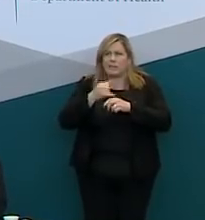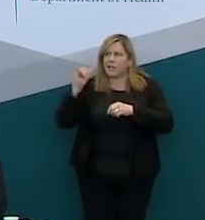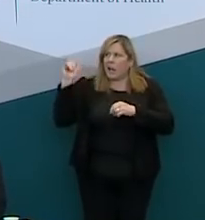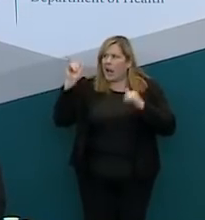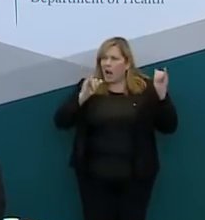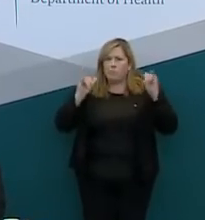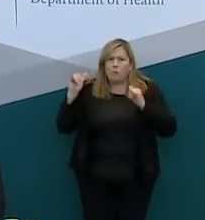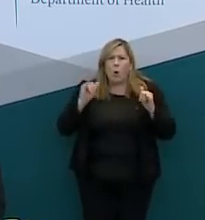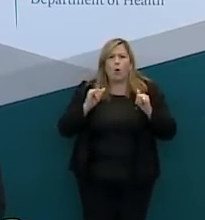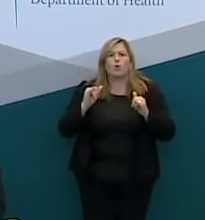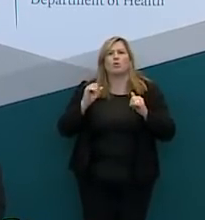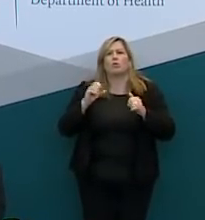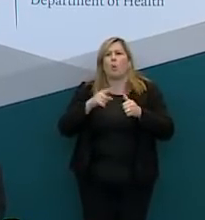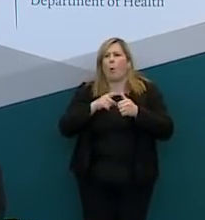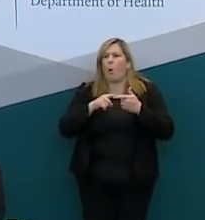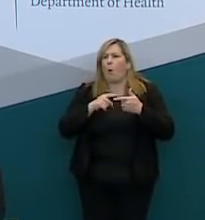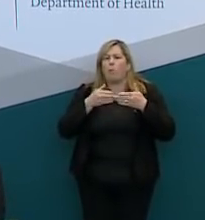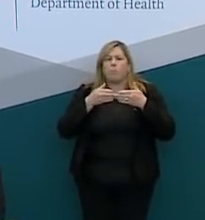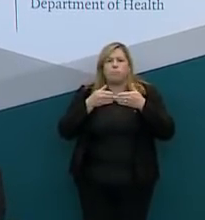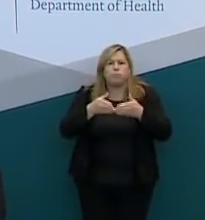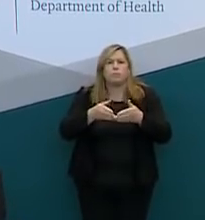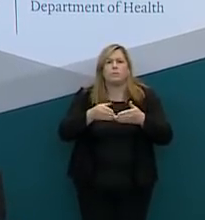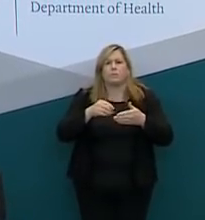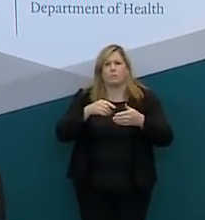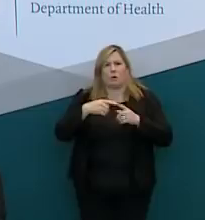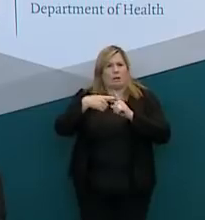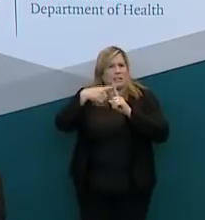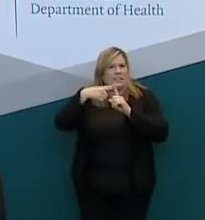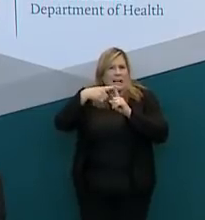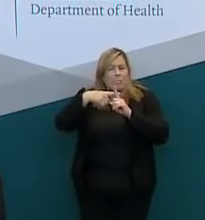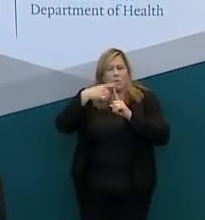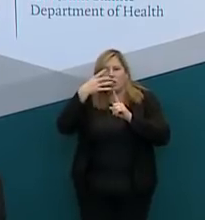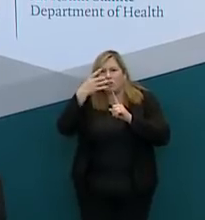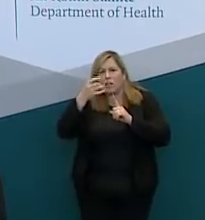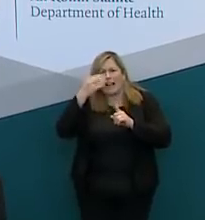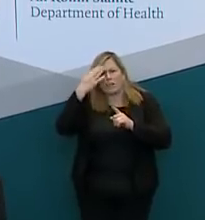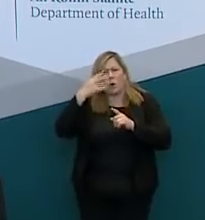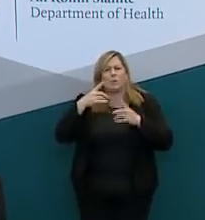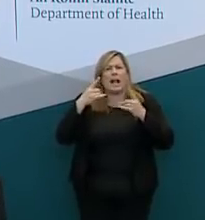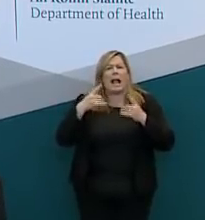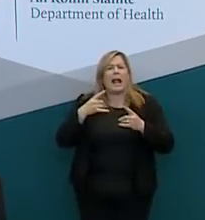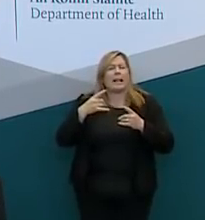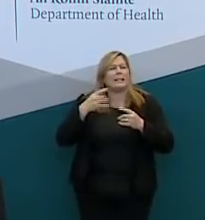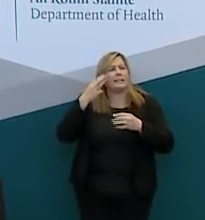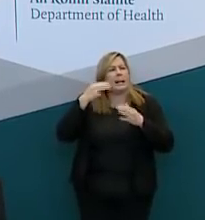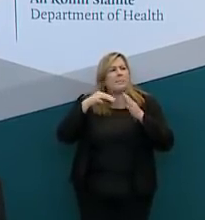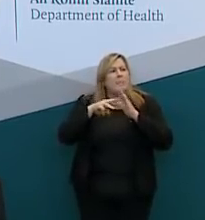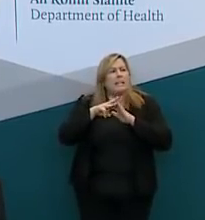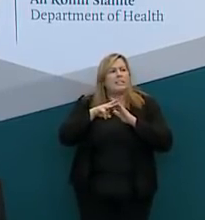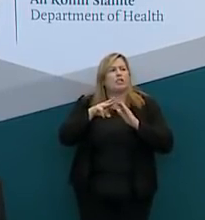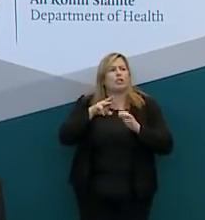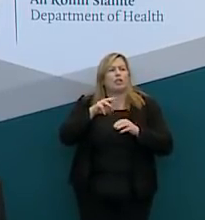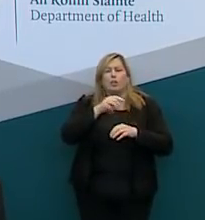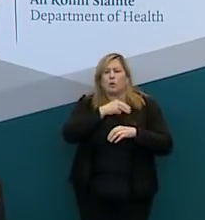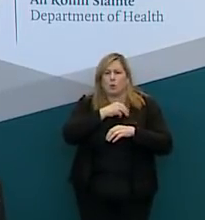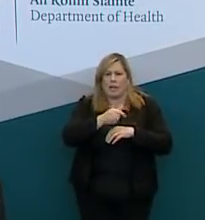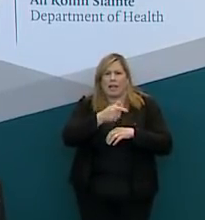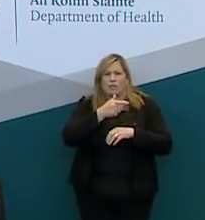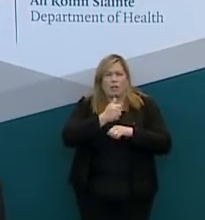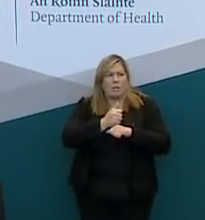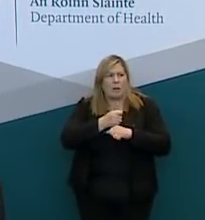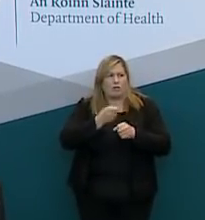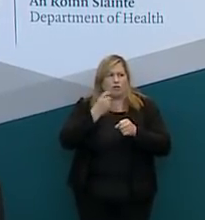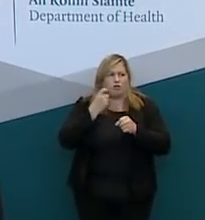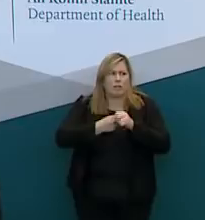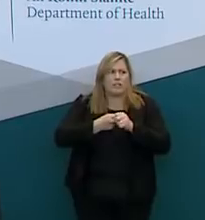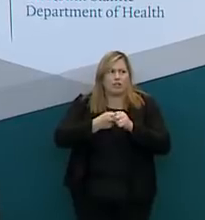use of temperature checking or otherwise? I know the Health Minister today has talked about maybe the need to underpin those with stronger legislation.